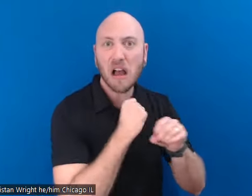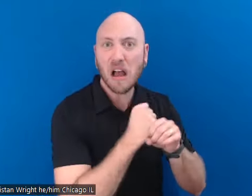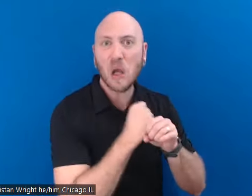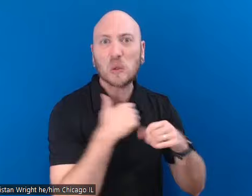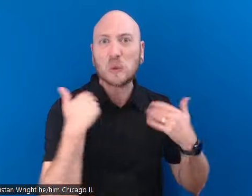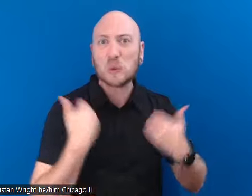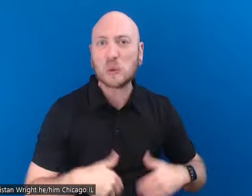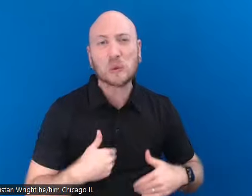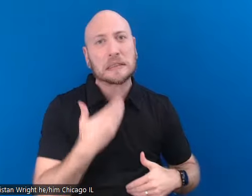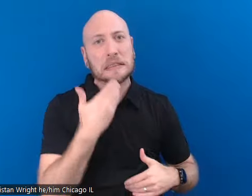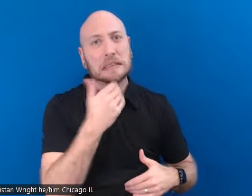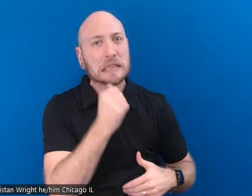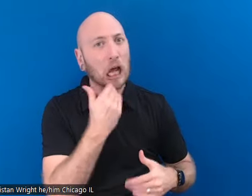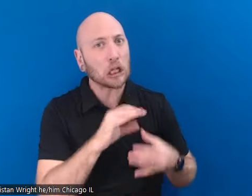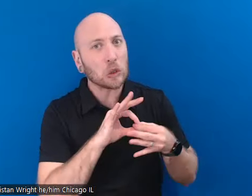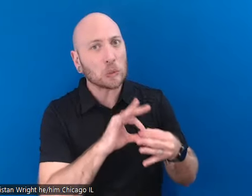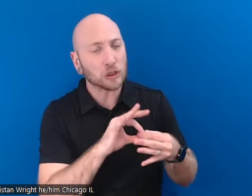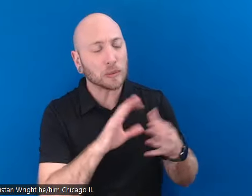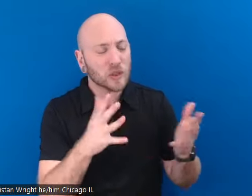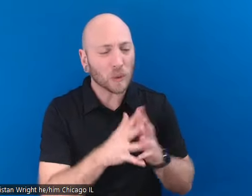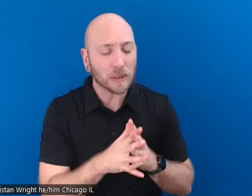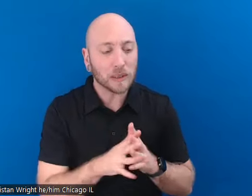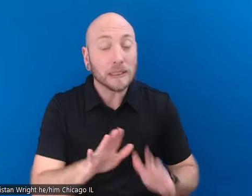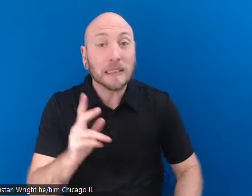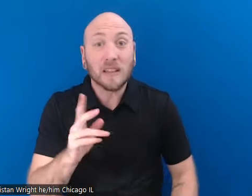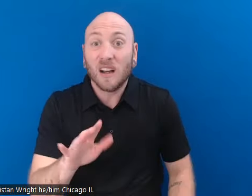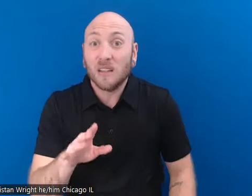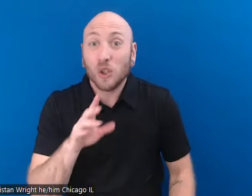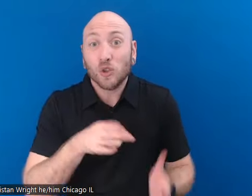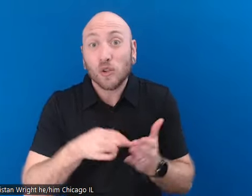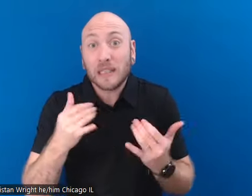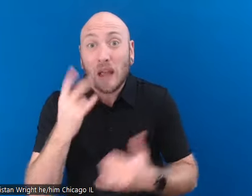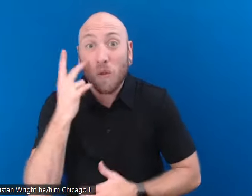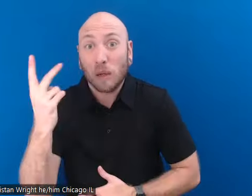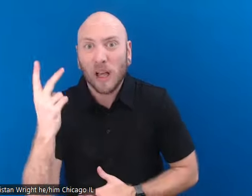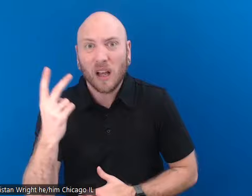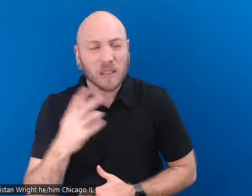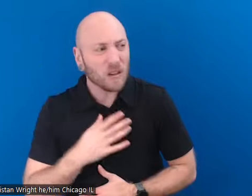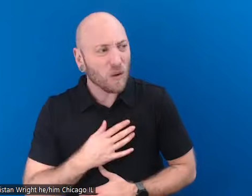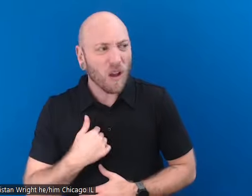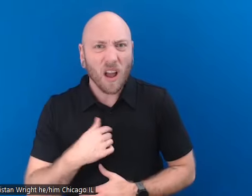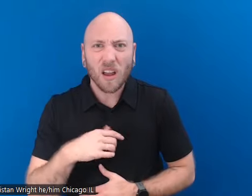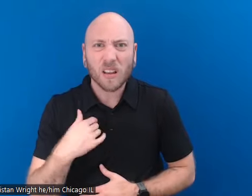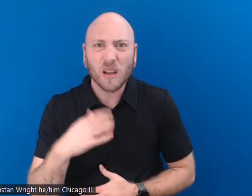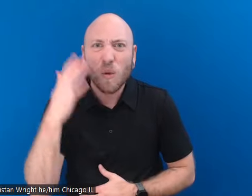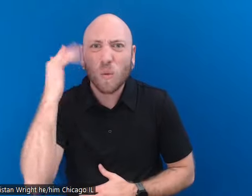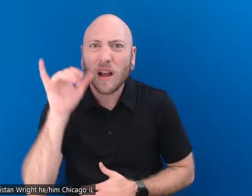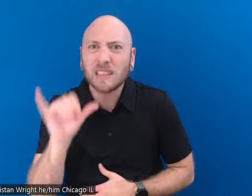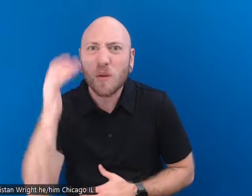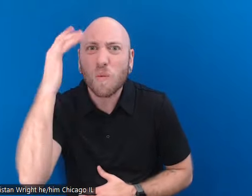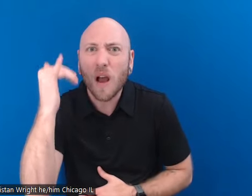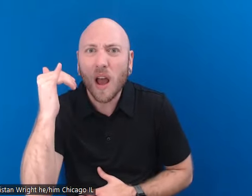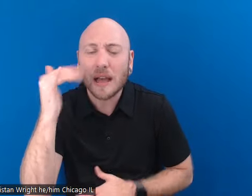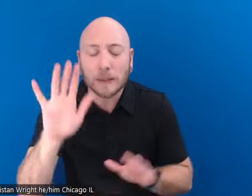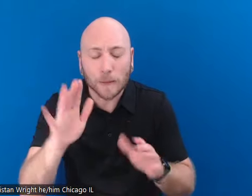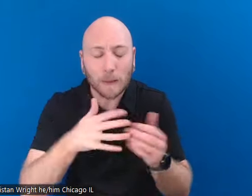it's still something I wonder to this day, why I put up with for as long as I did. Um, so needless to say,